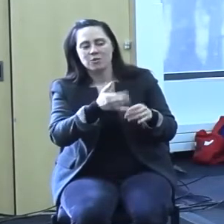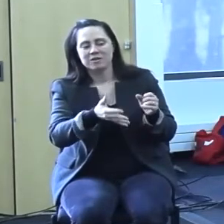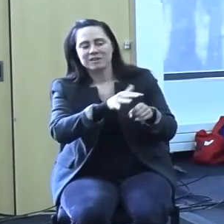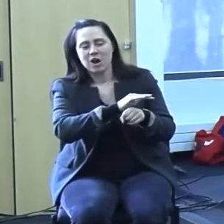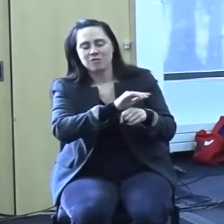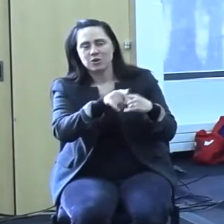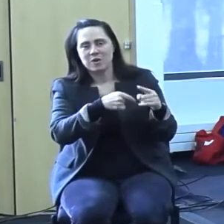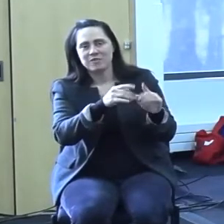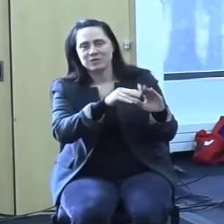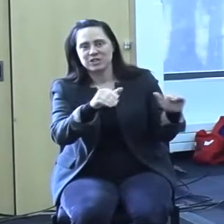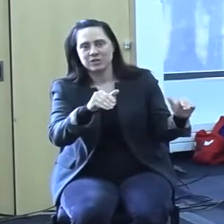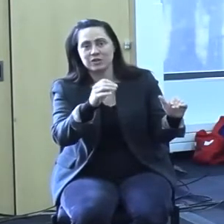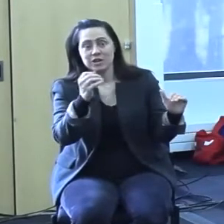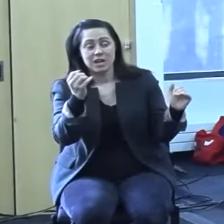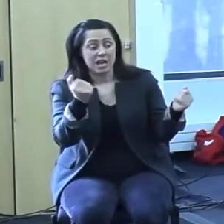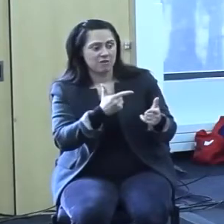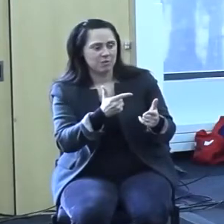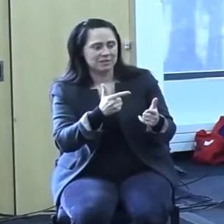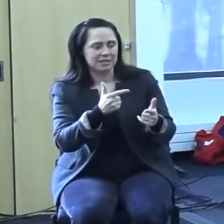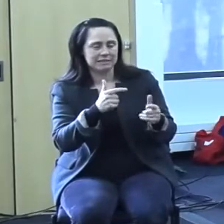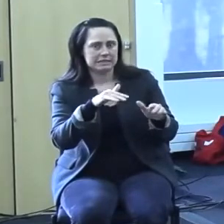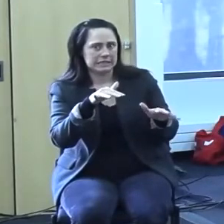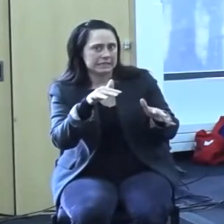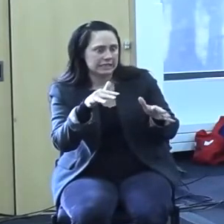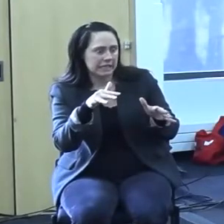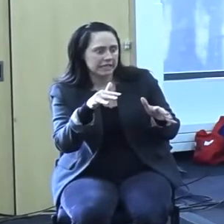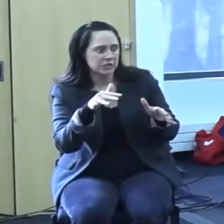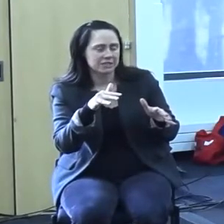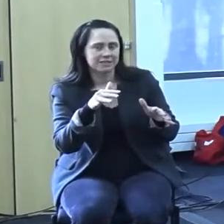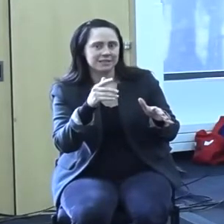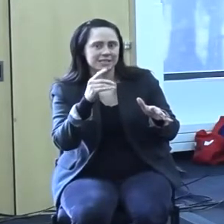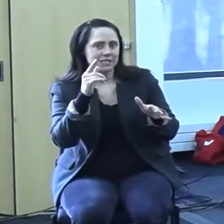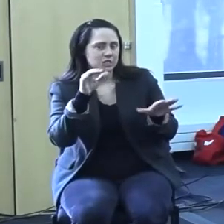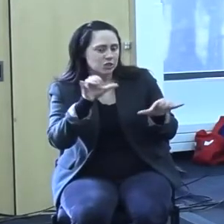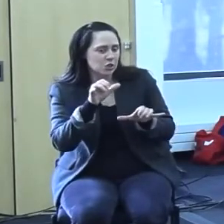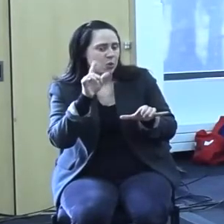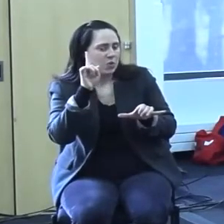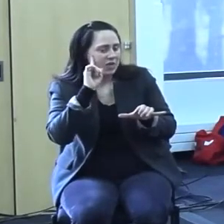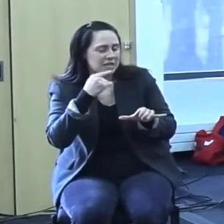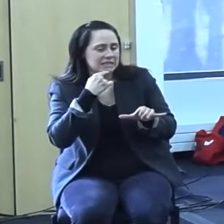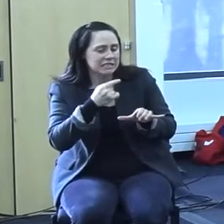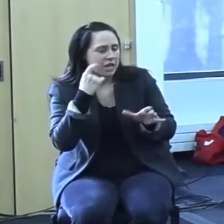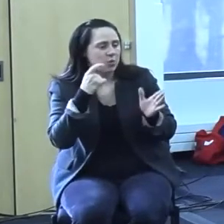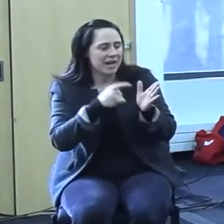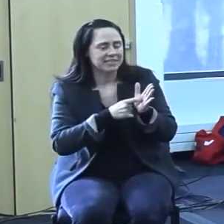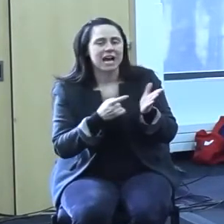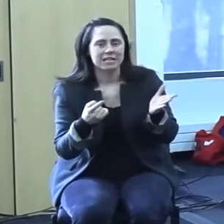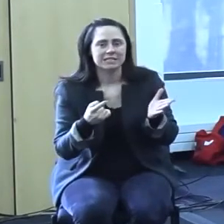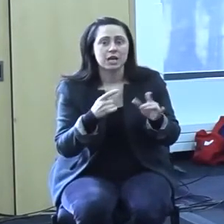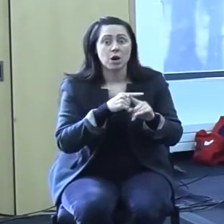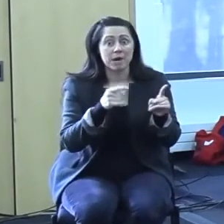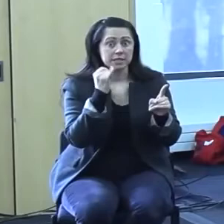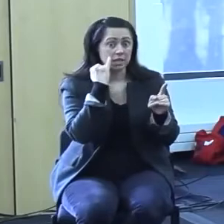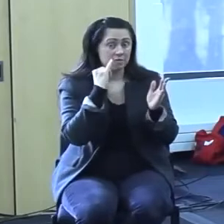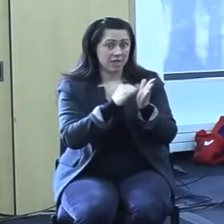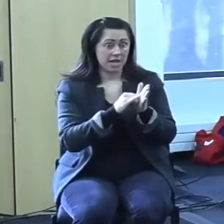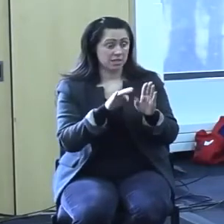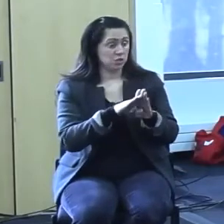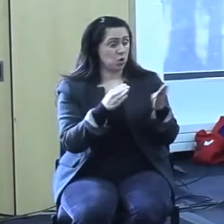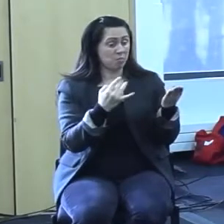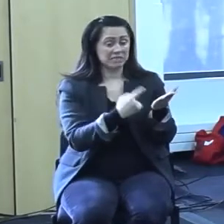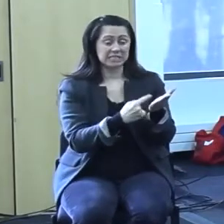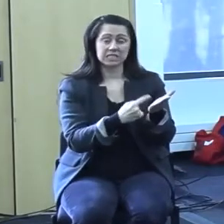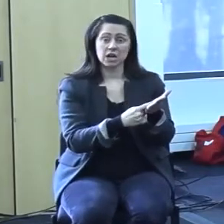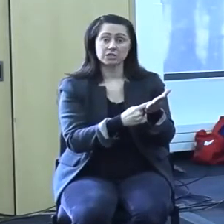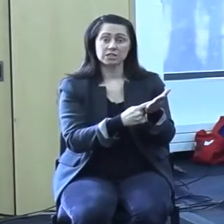that's why everybody's kind of like on the edge to do or think or say or recognize. But if this is open, I would